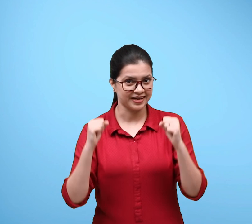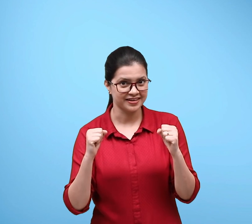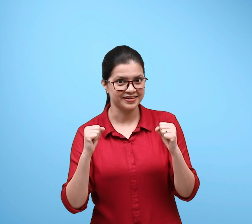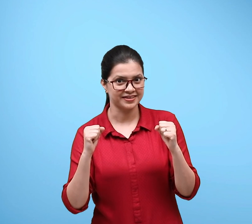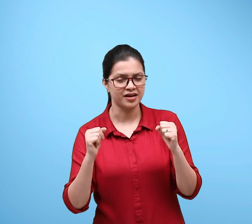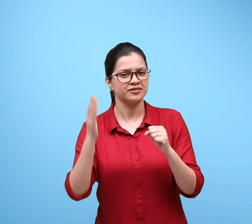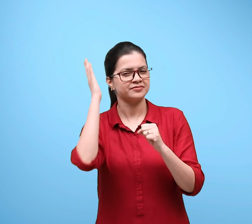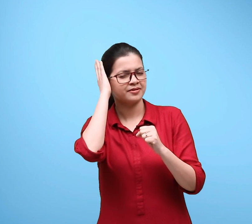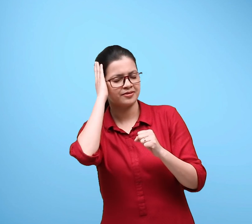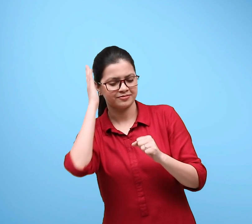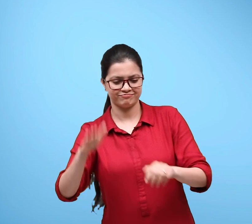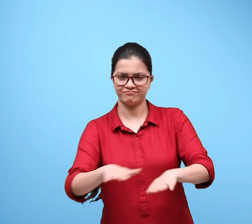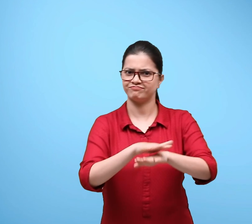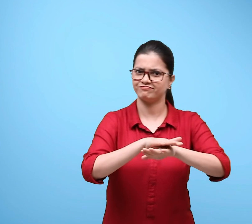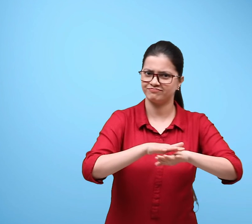Chair, bed,